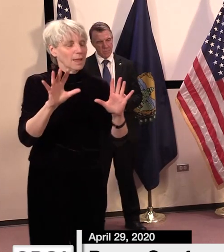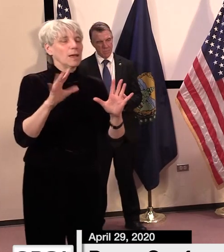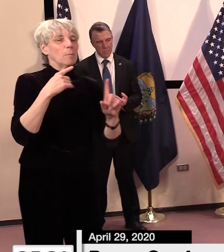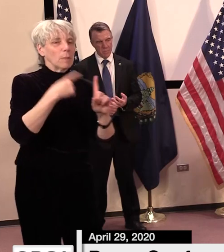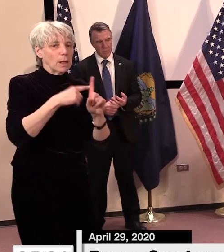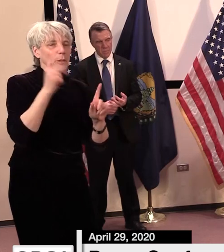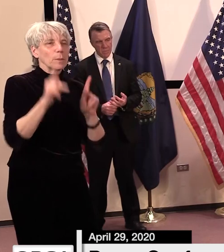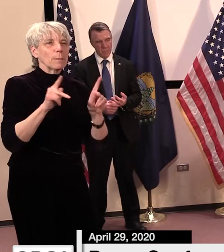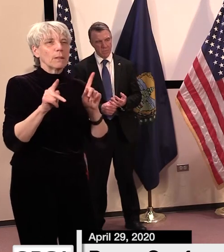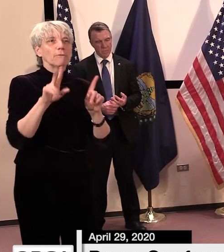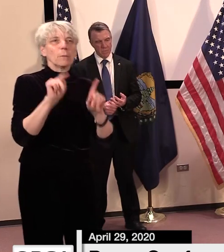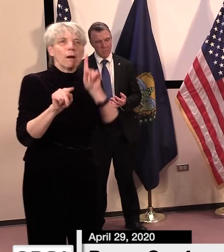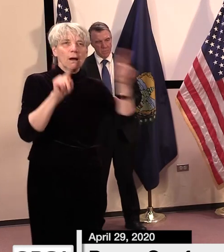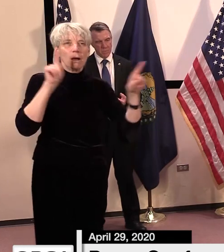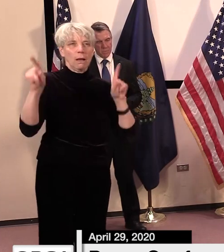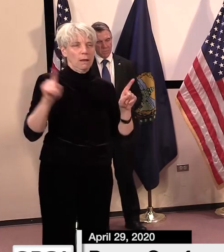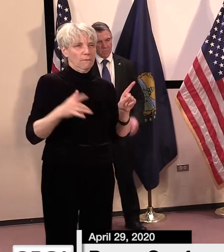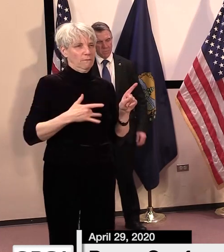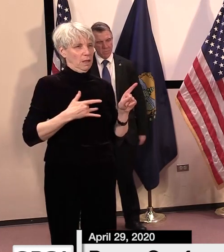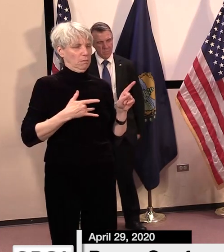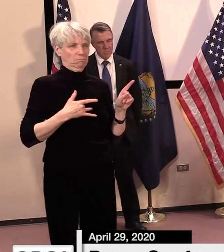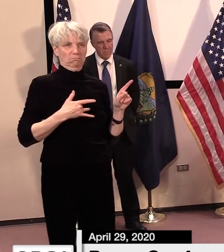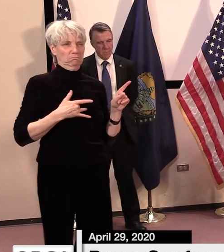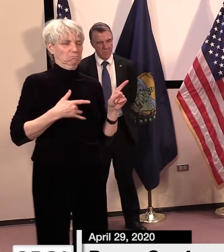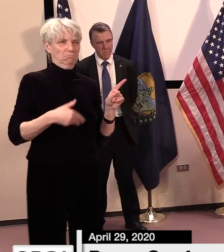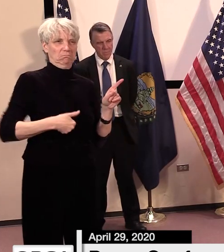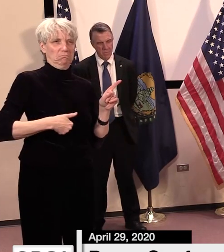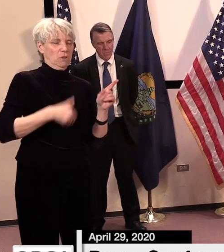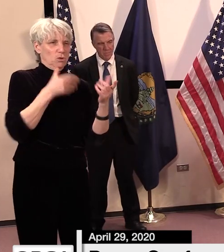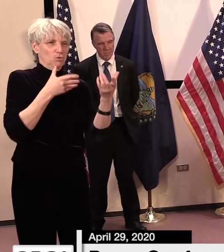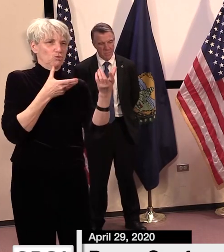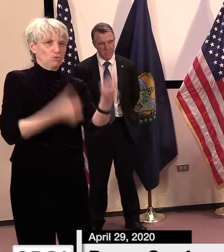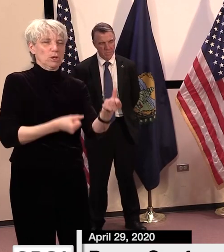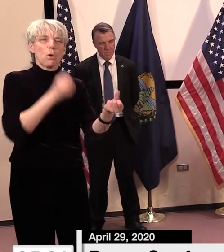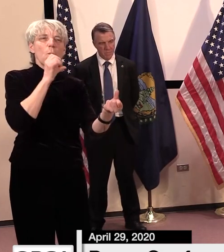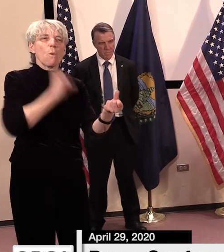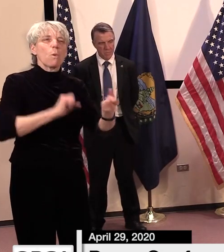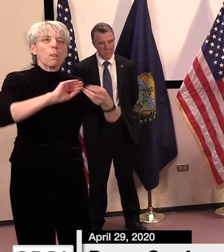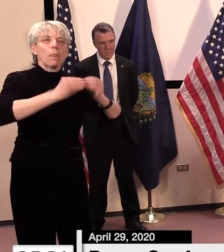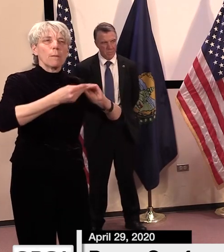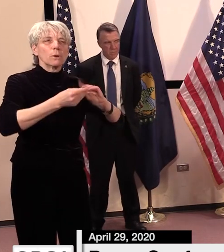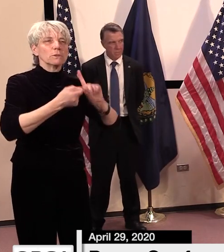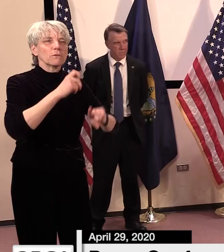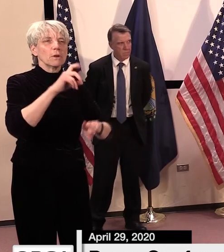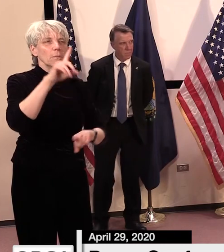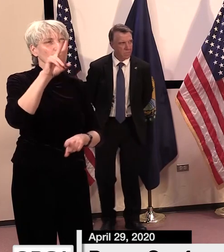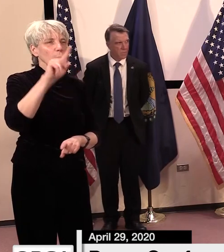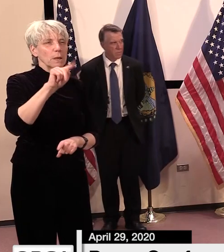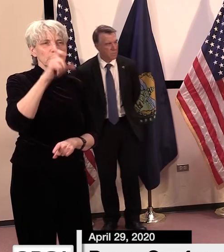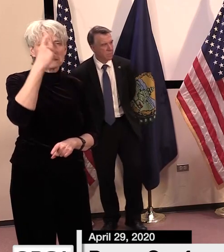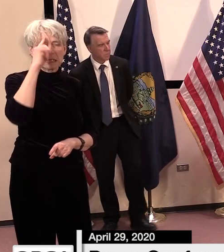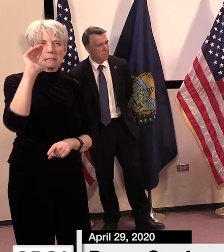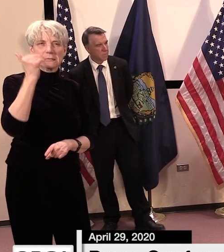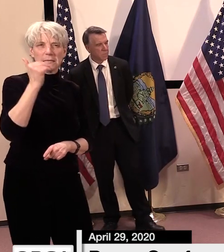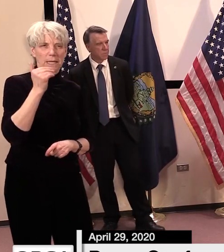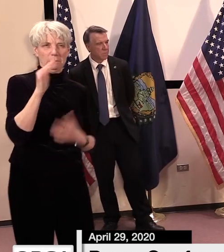whether they can now really believe earlier and ongoing COVID stats from the state. So I'm wondering, a